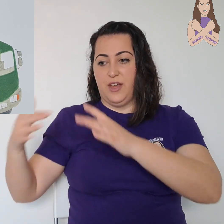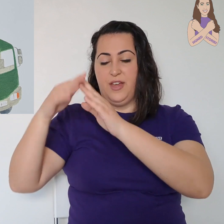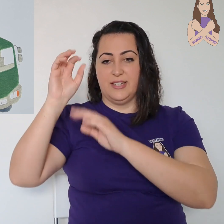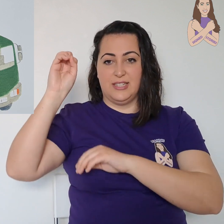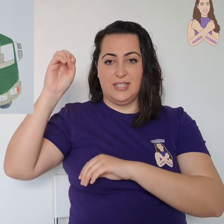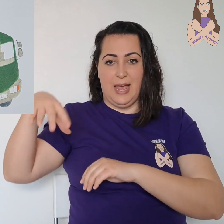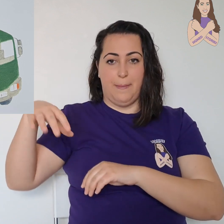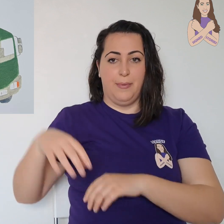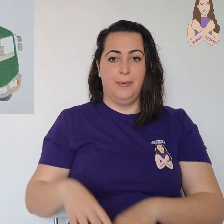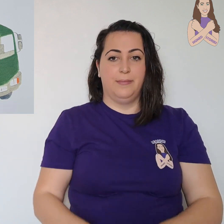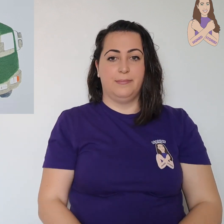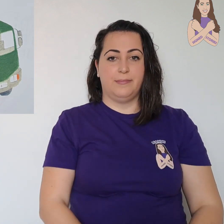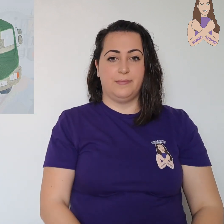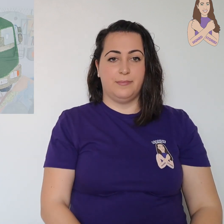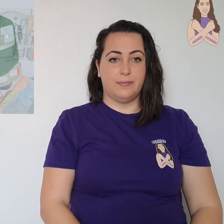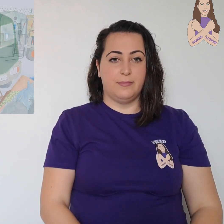the tip.